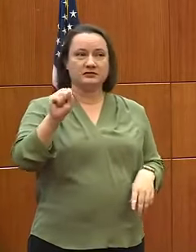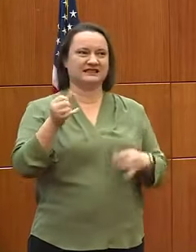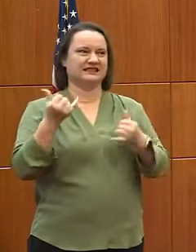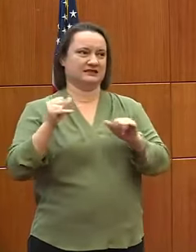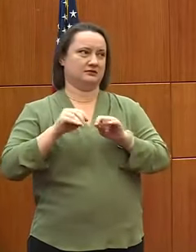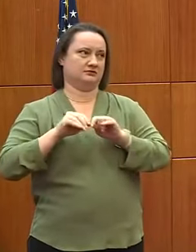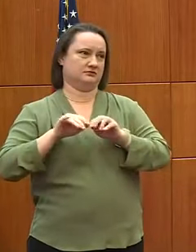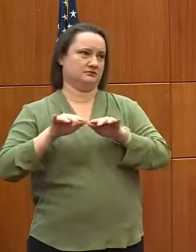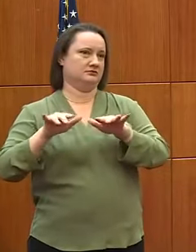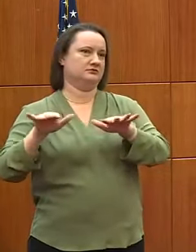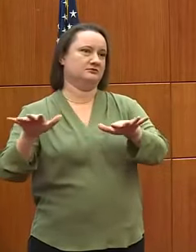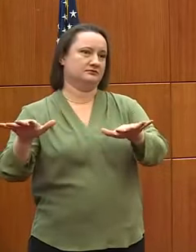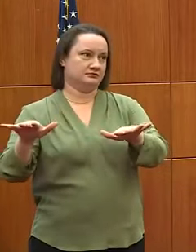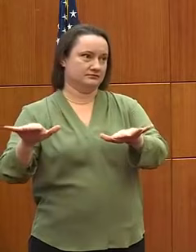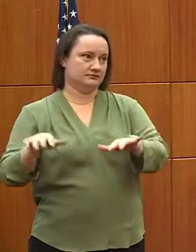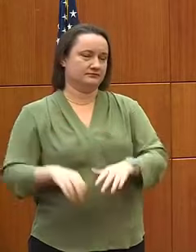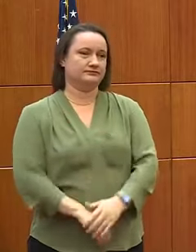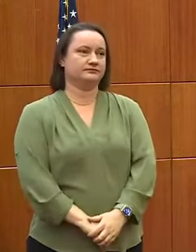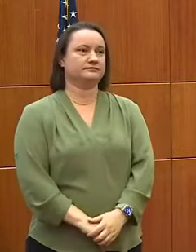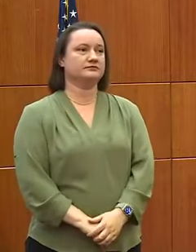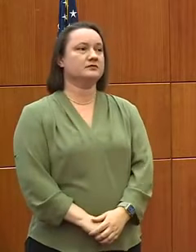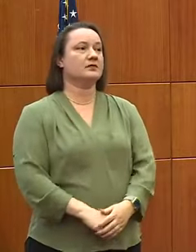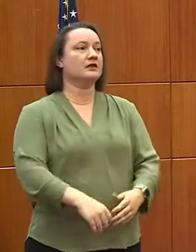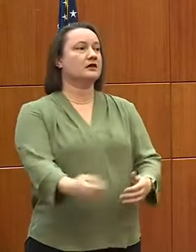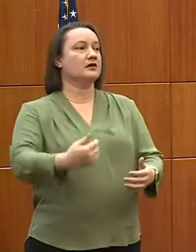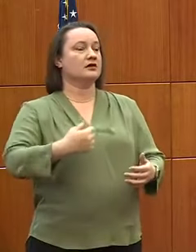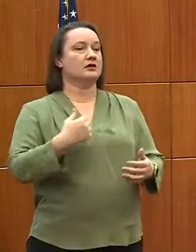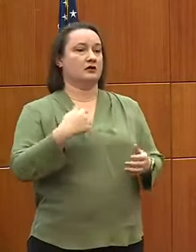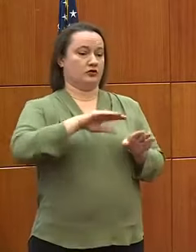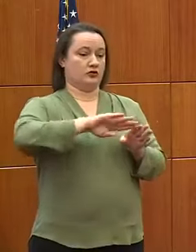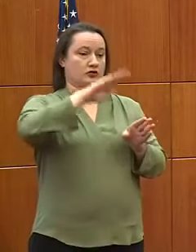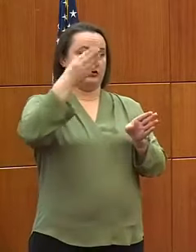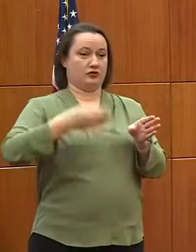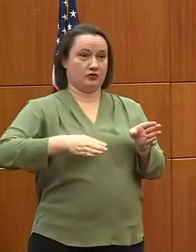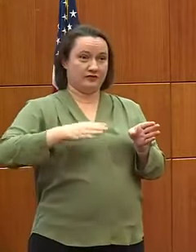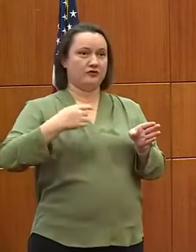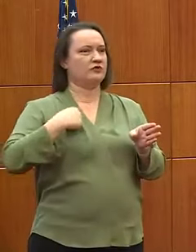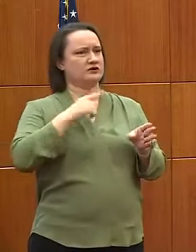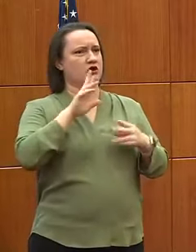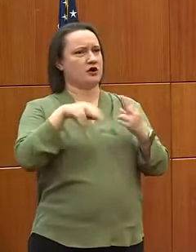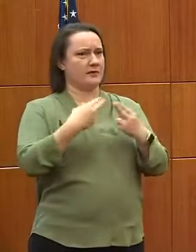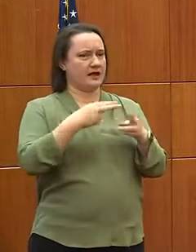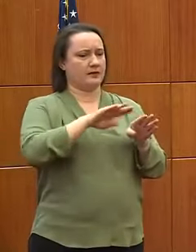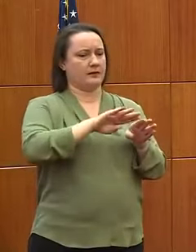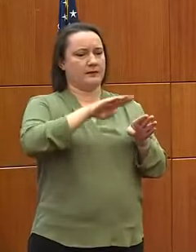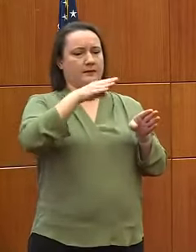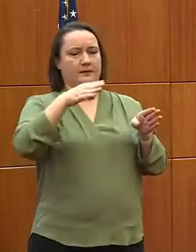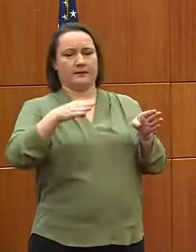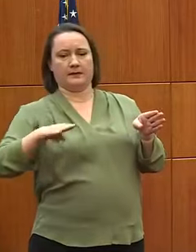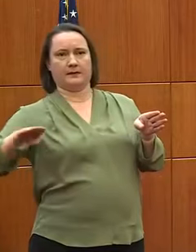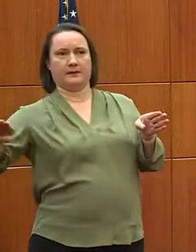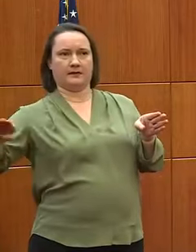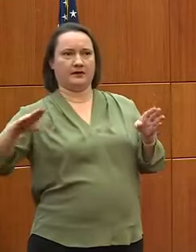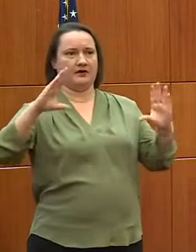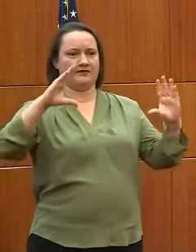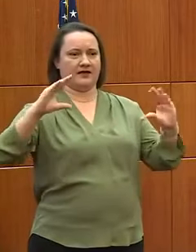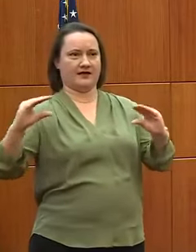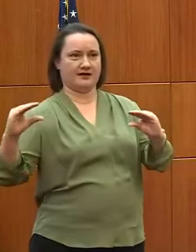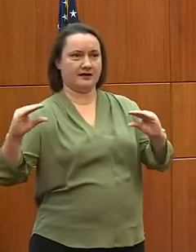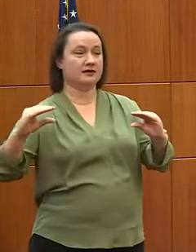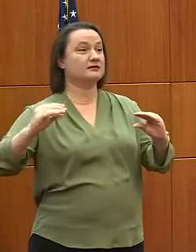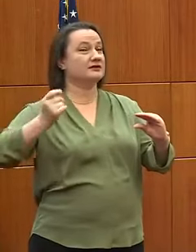to spread. We talk about flattening the curve, but make no mistake, we are still in the